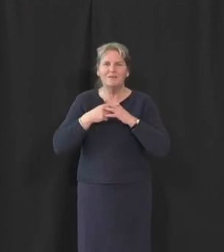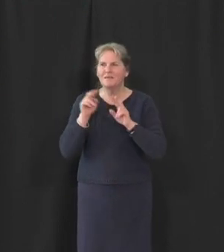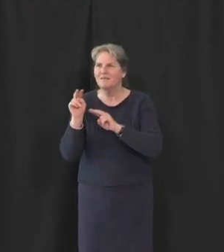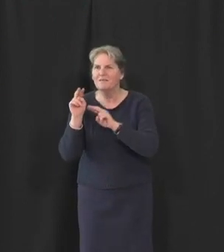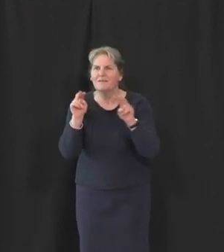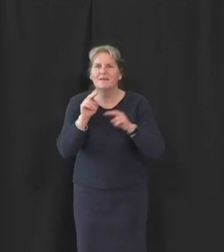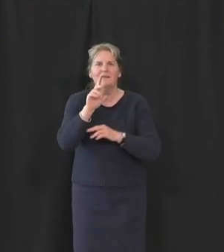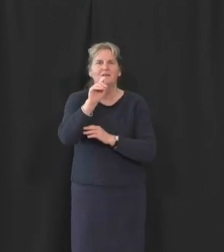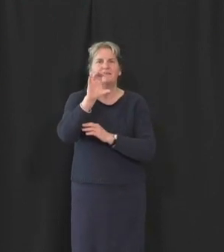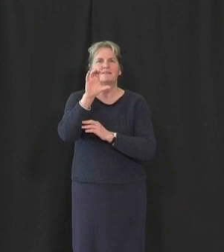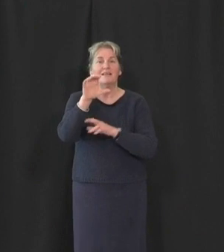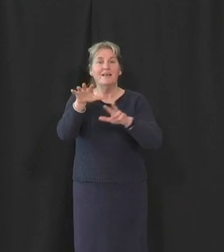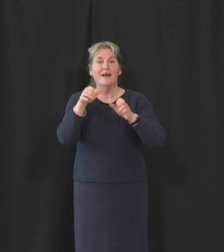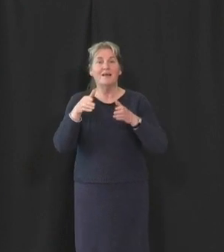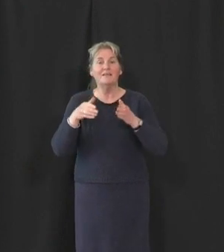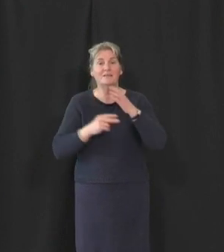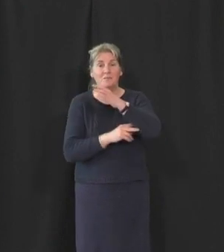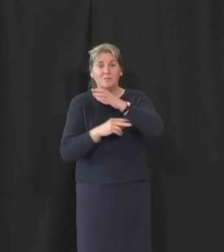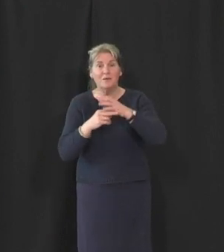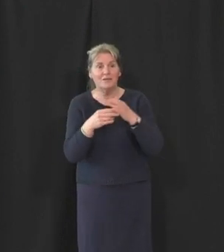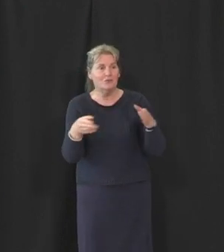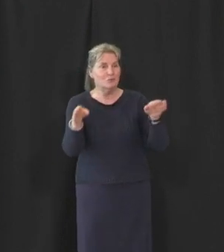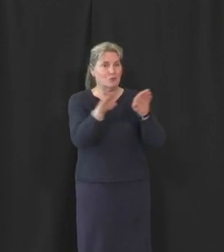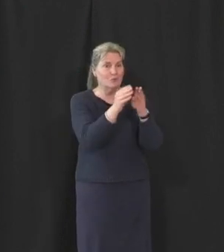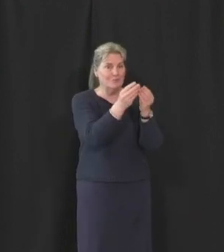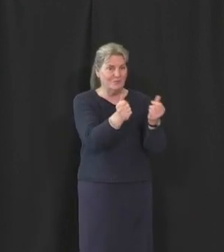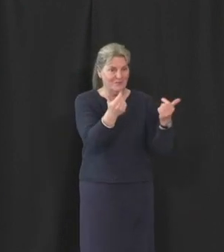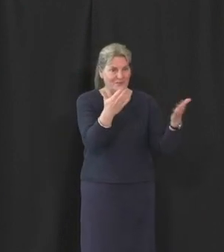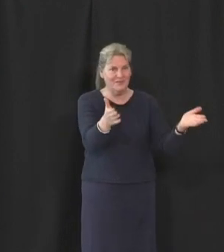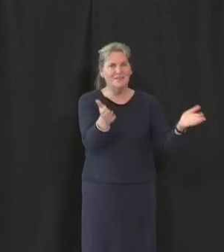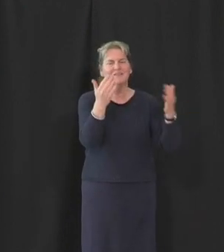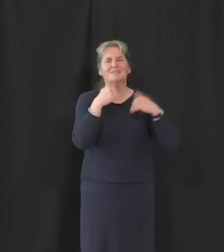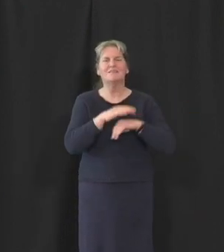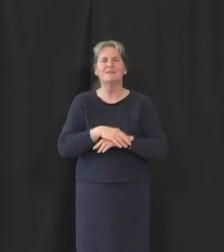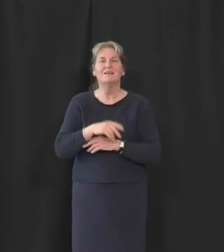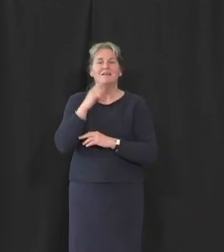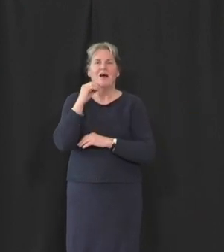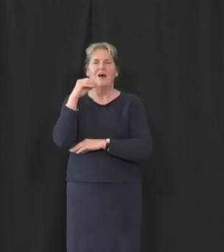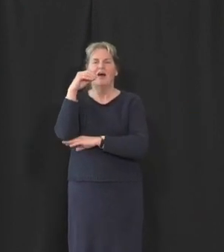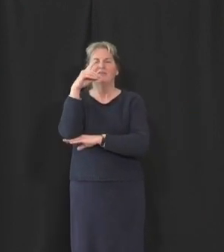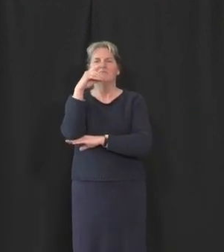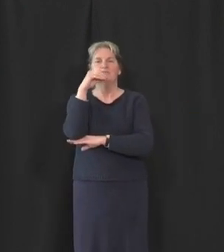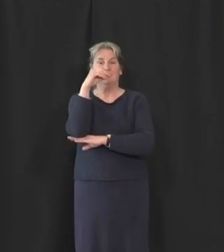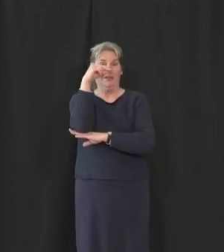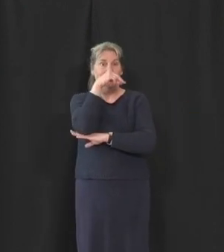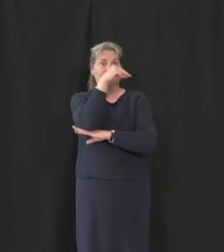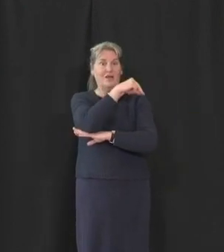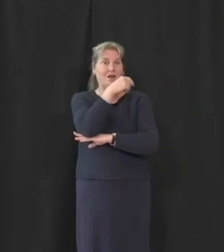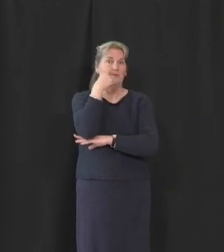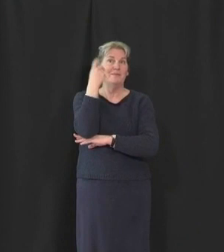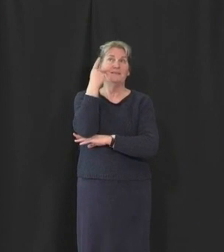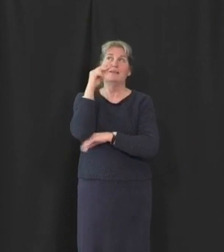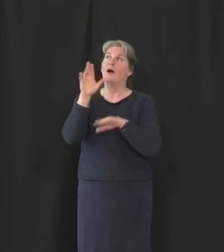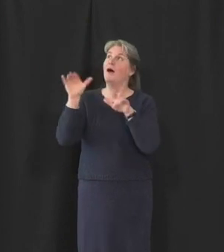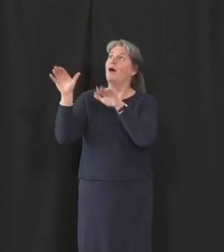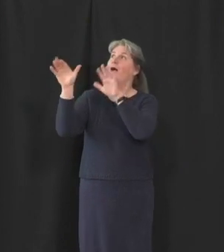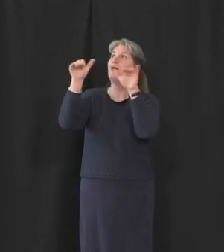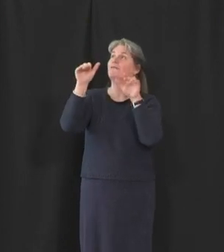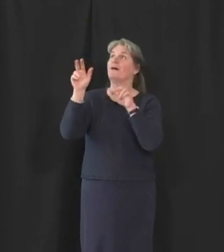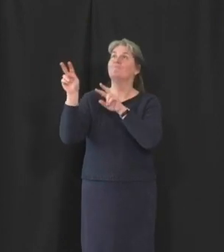The Dawson Ice Bridge, for example, is closed. I saw some swans the other day